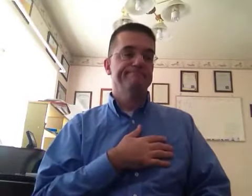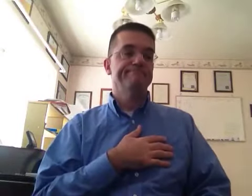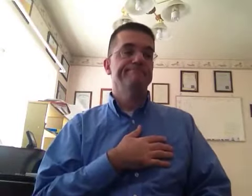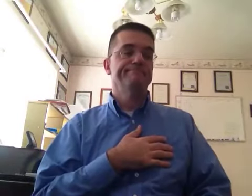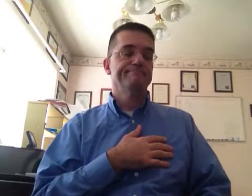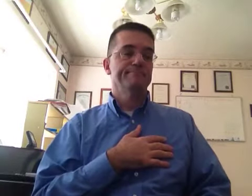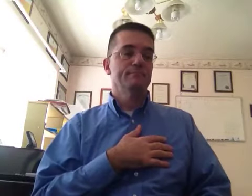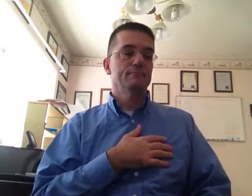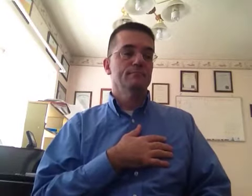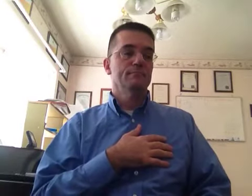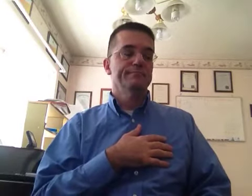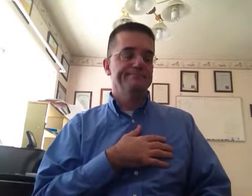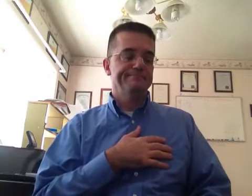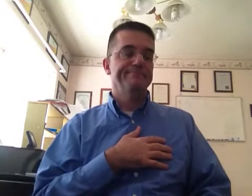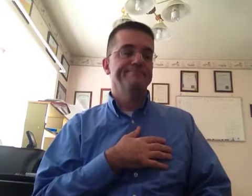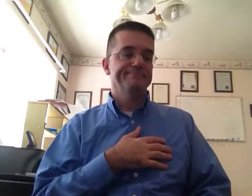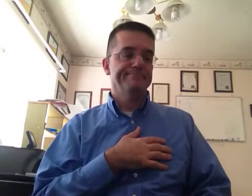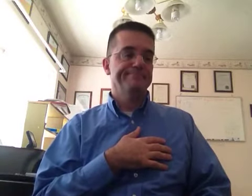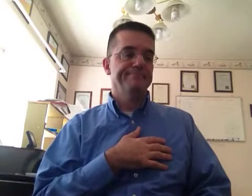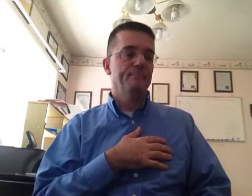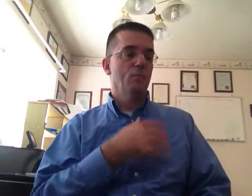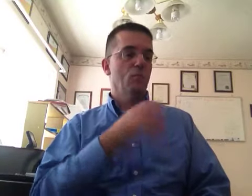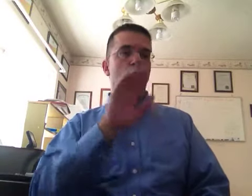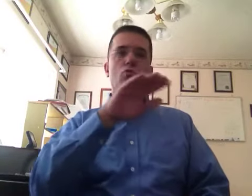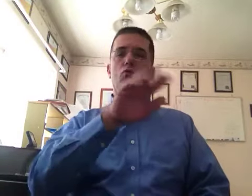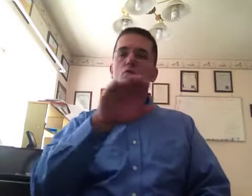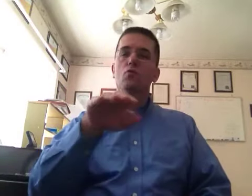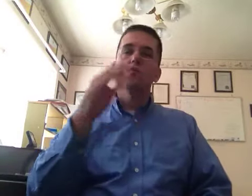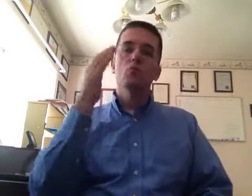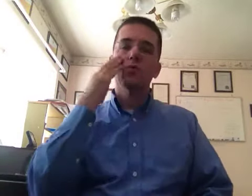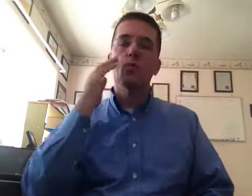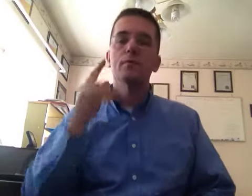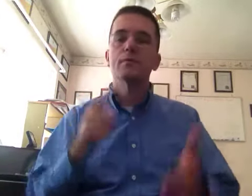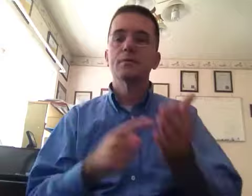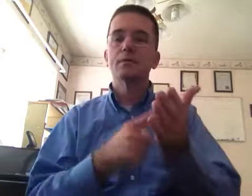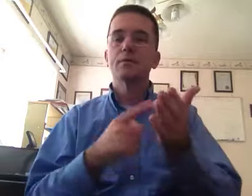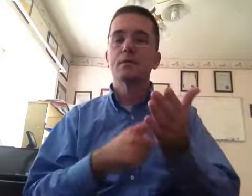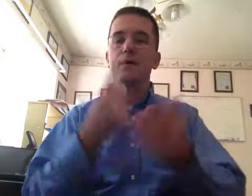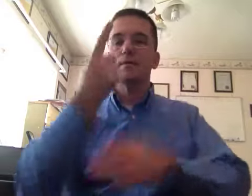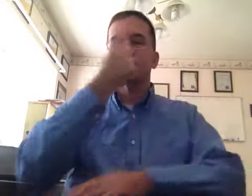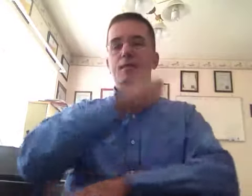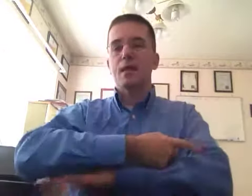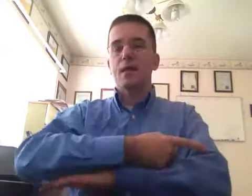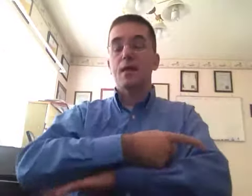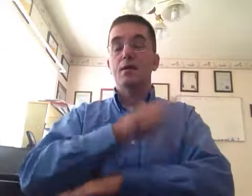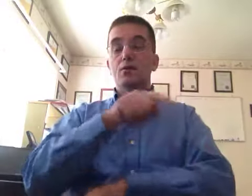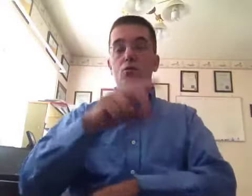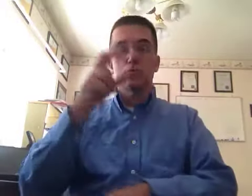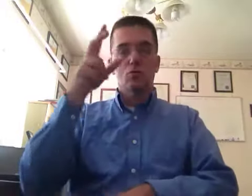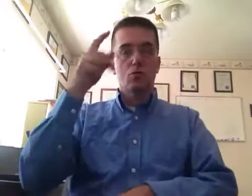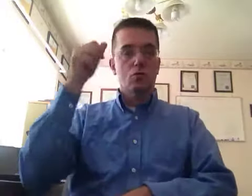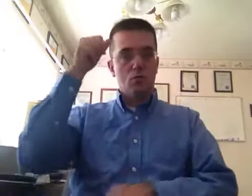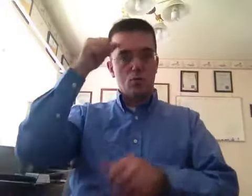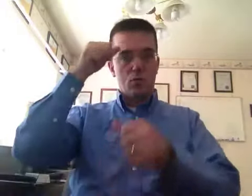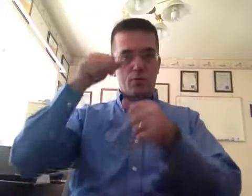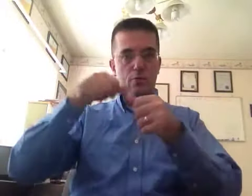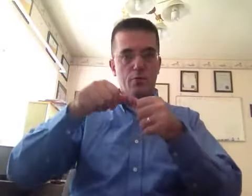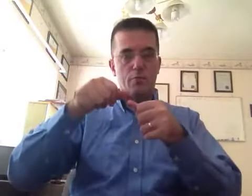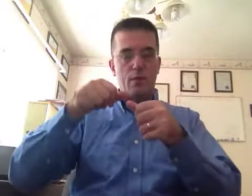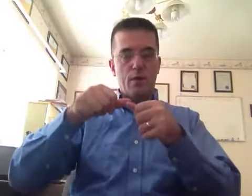good stuff. Some days, the Dave Ramsey Show is here just to remind you, in case you thought you had a problem today,